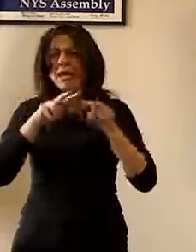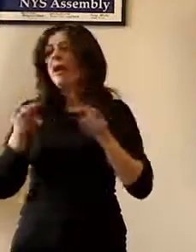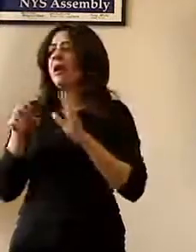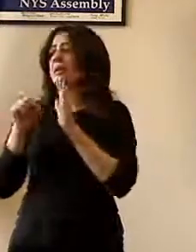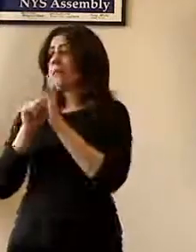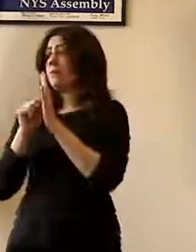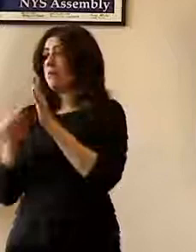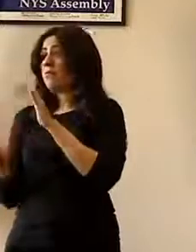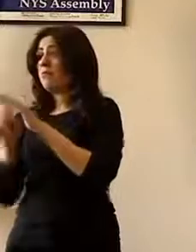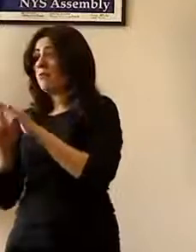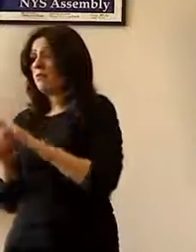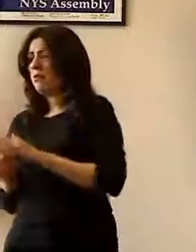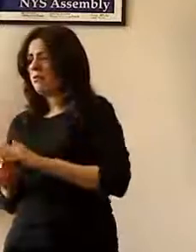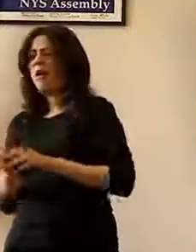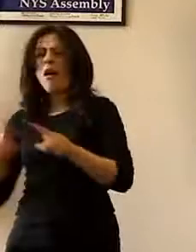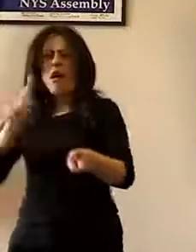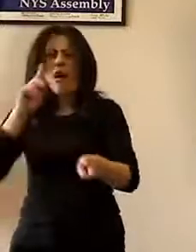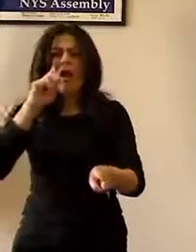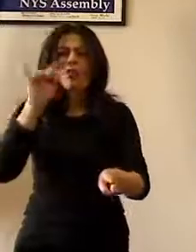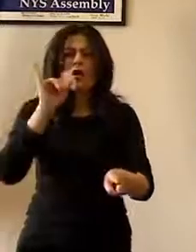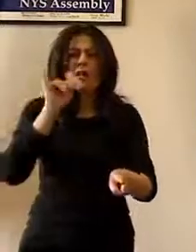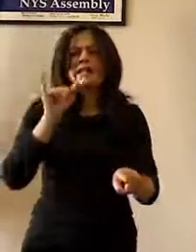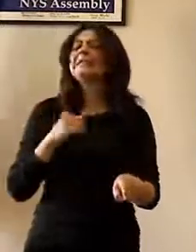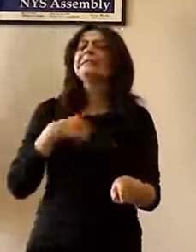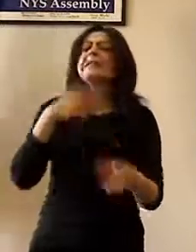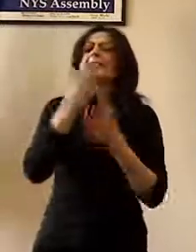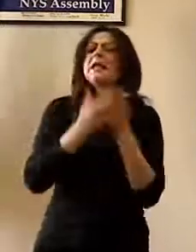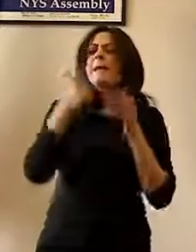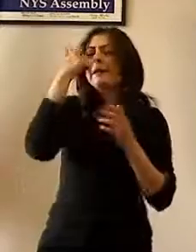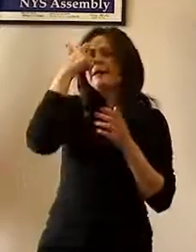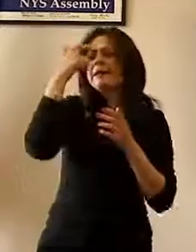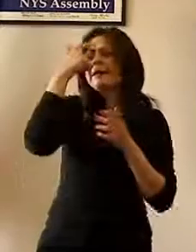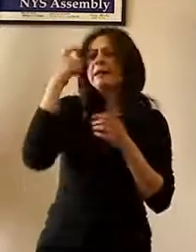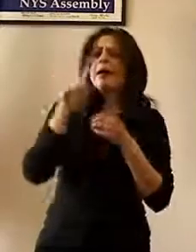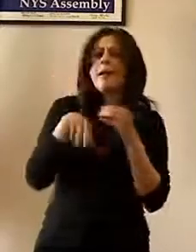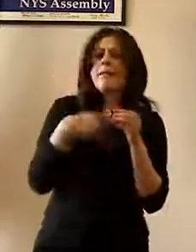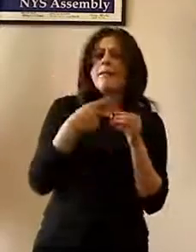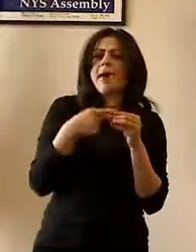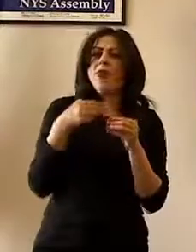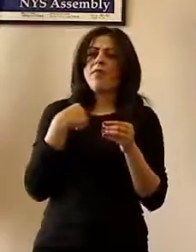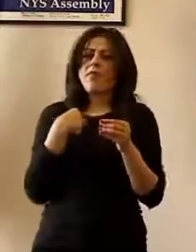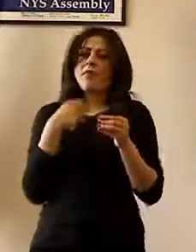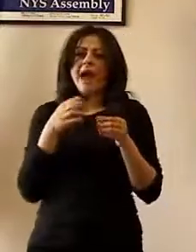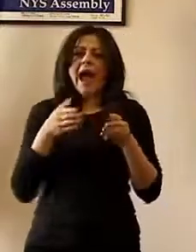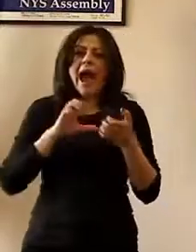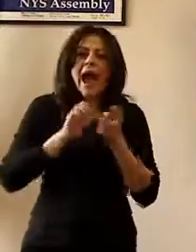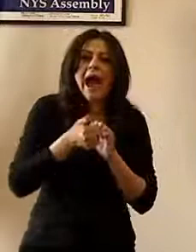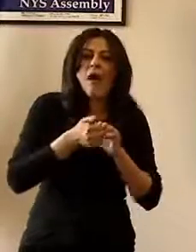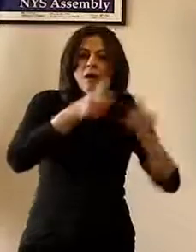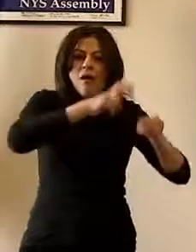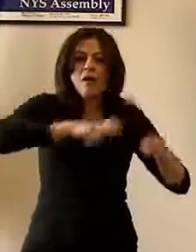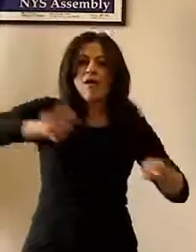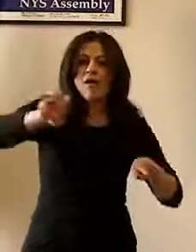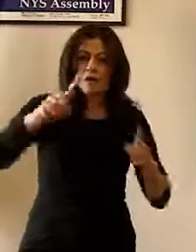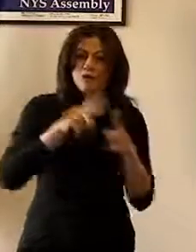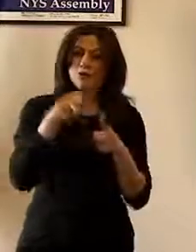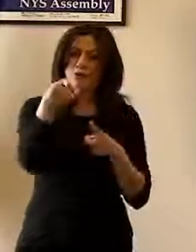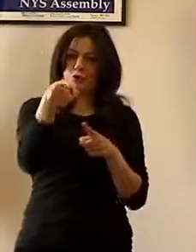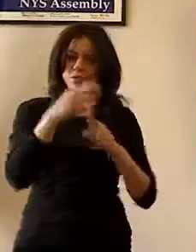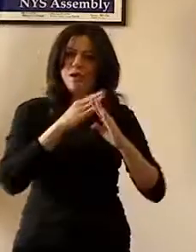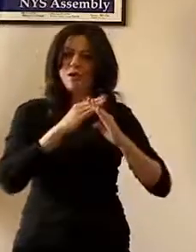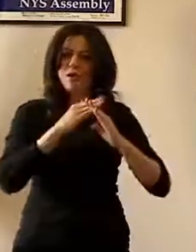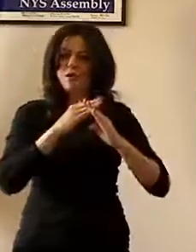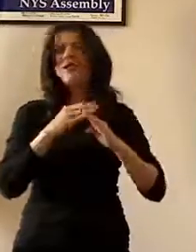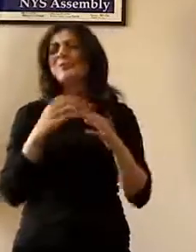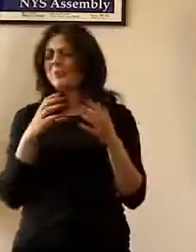this vaccine. They have some suspicion on the clinical mechanism. So just to,